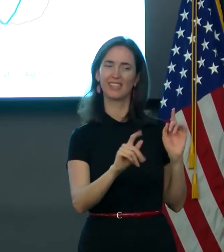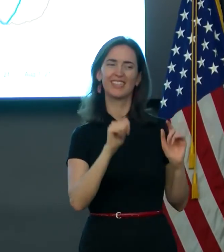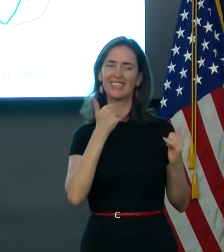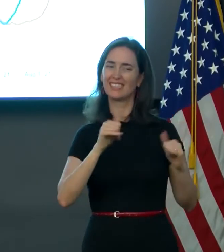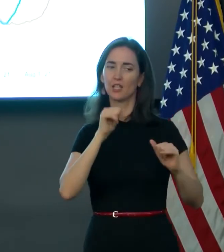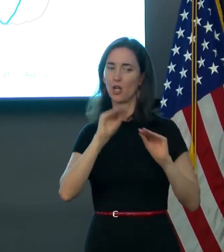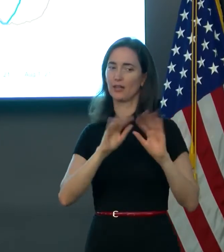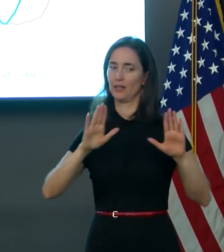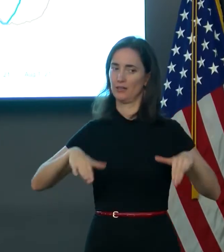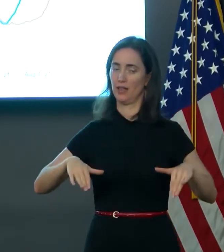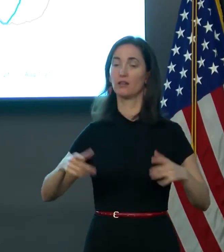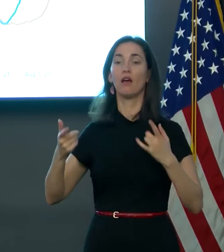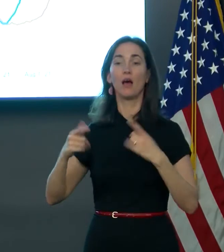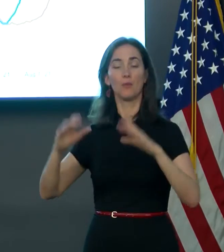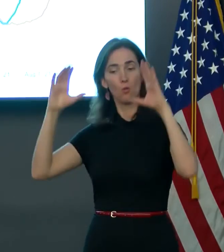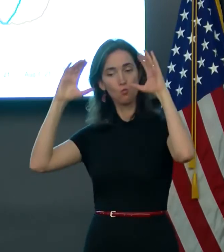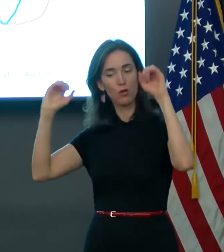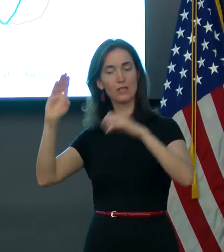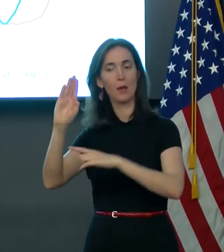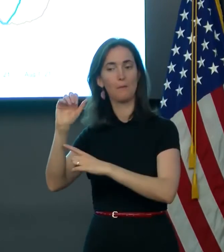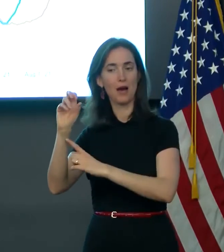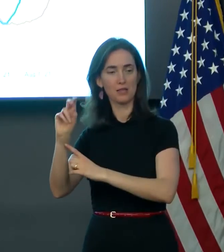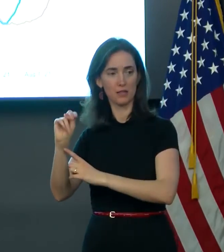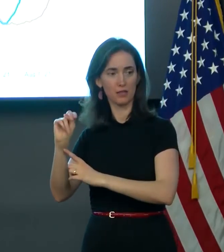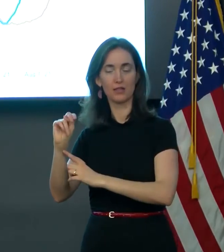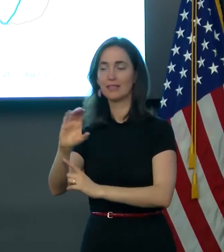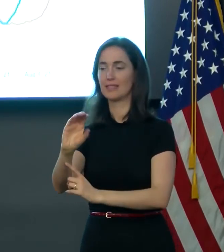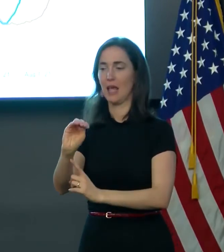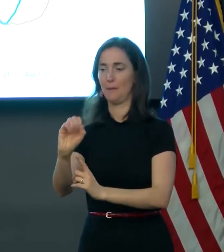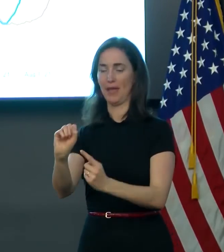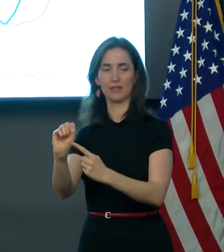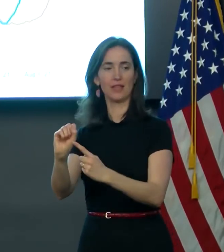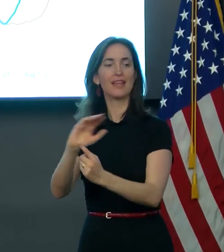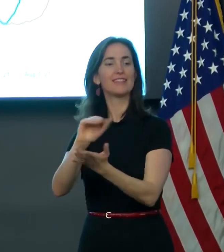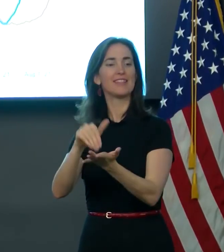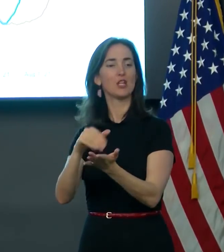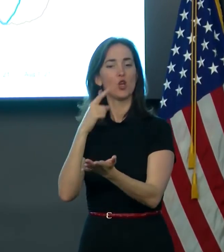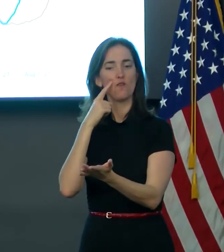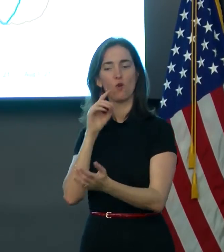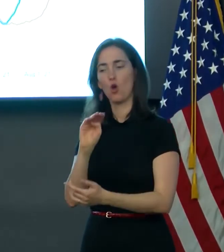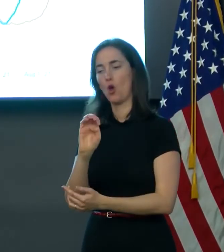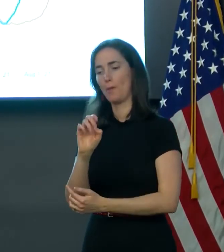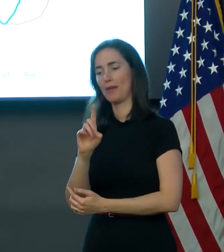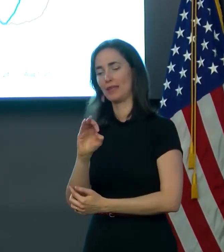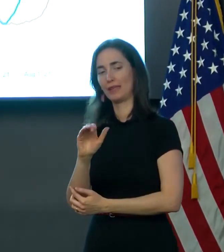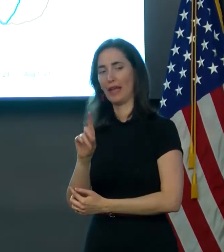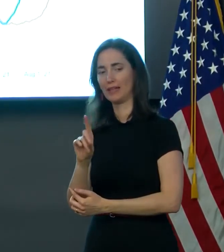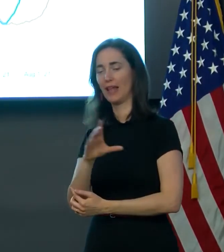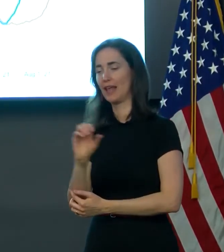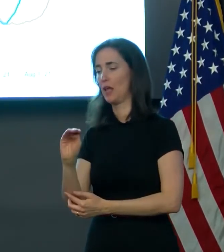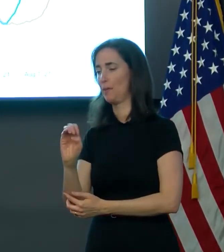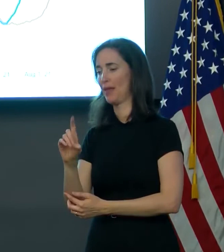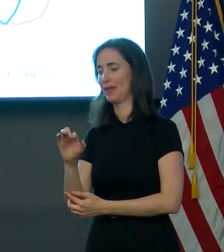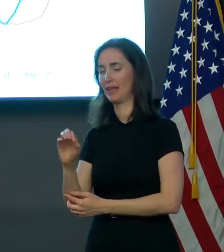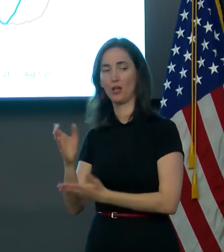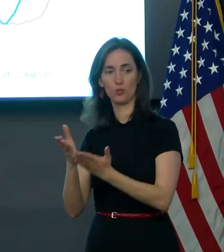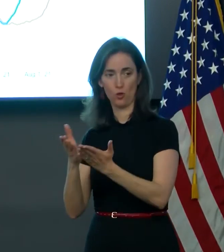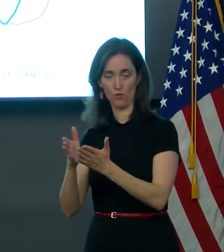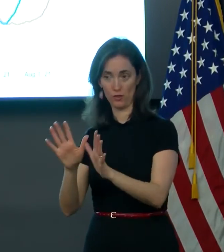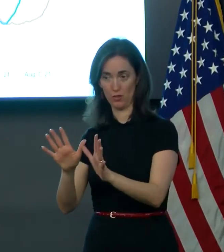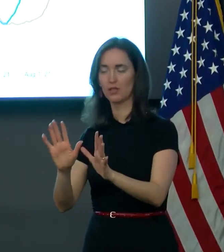directed CMS, Centers for Medicaid and Medicaid Services, to craft emergency